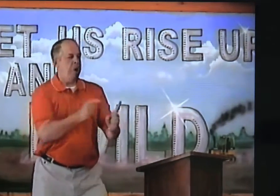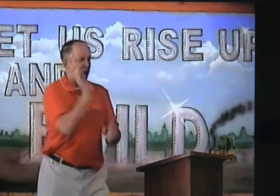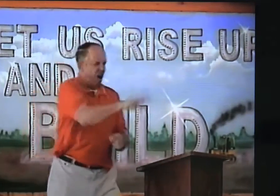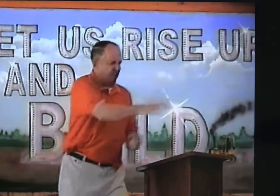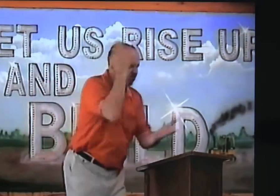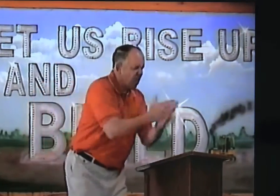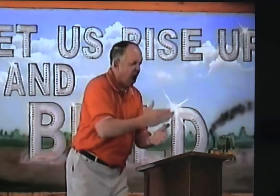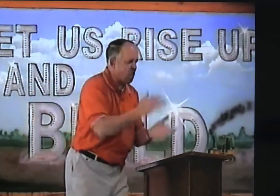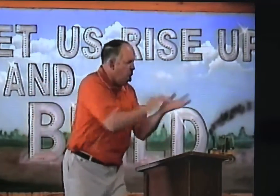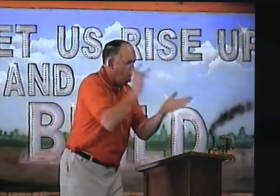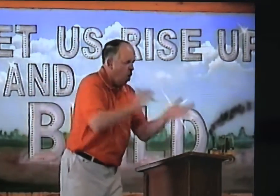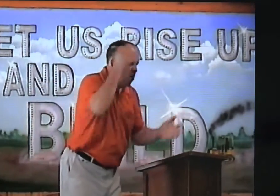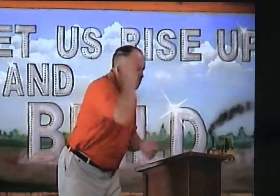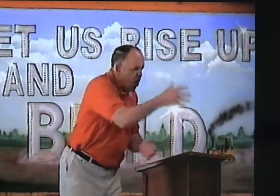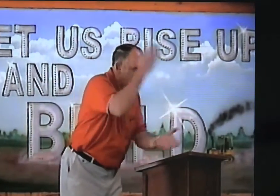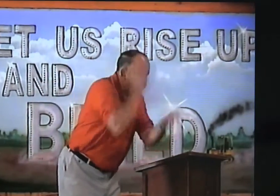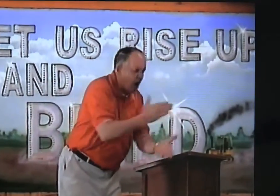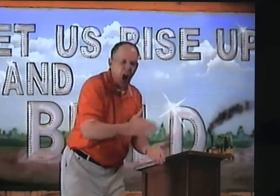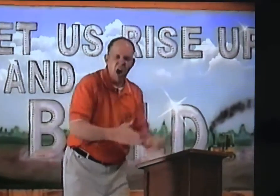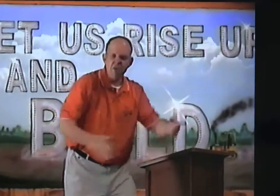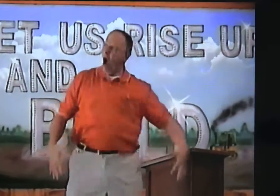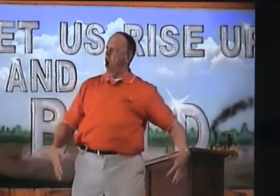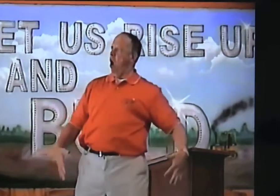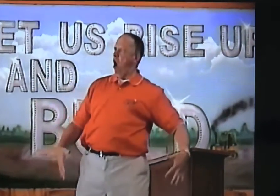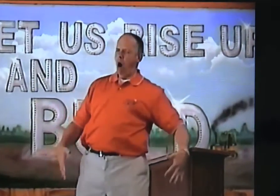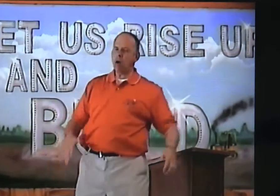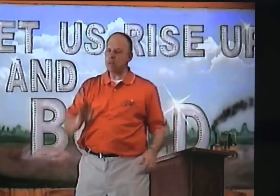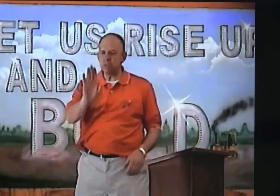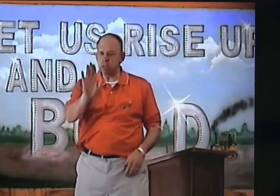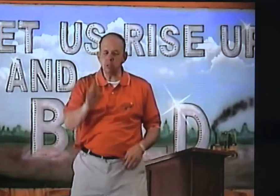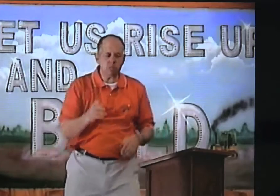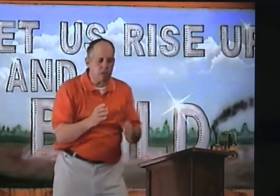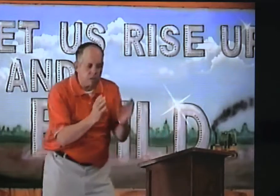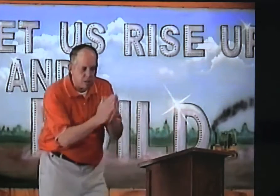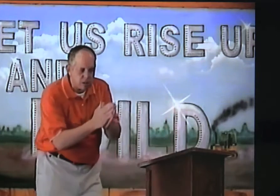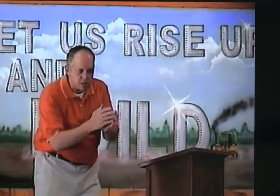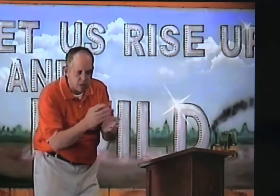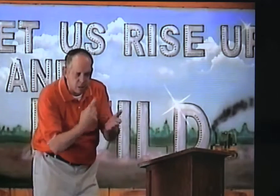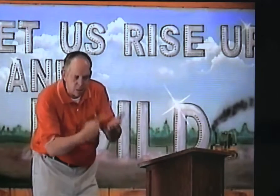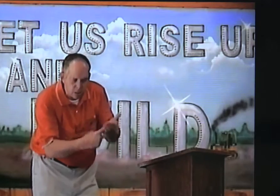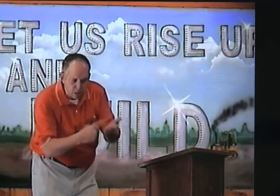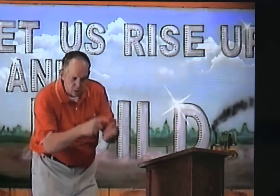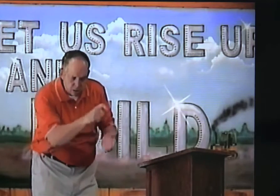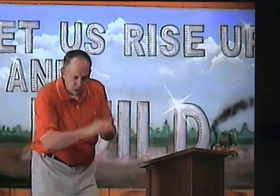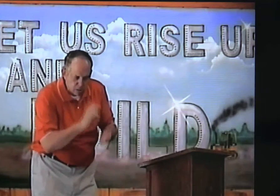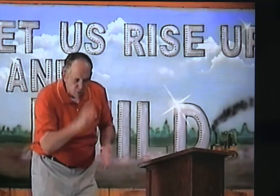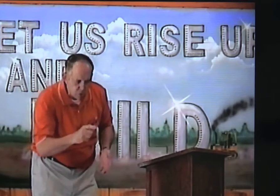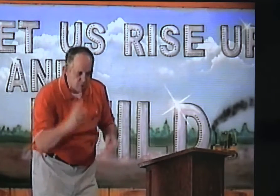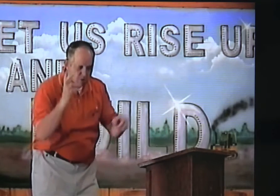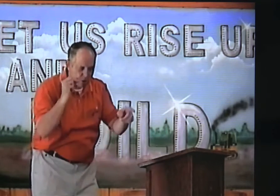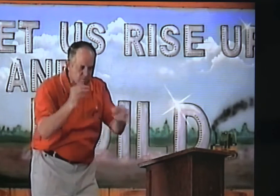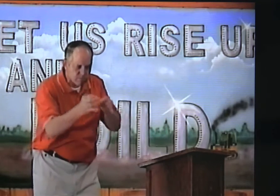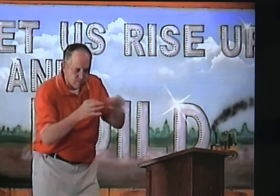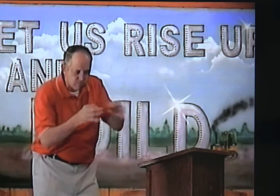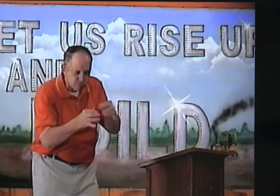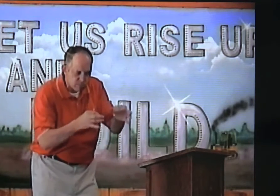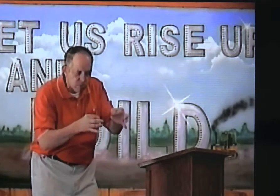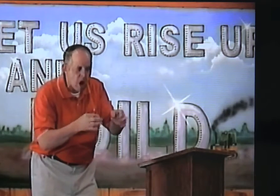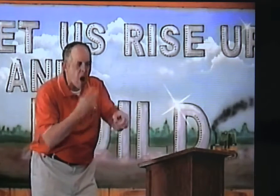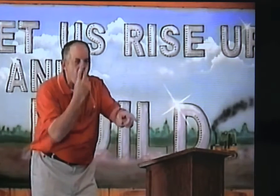But we blocked me from bothering that slow person and taking his money. I said, we discussed it. We